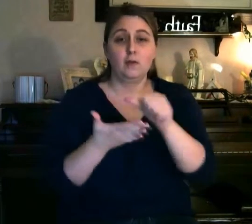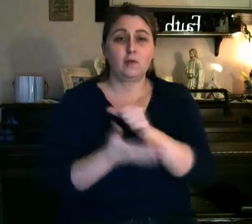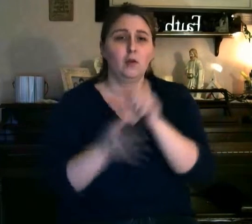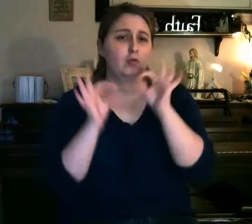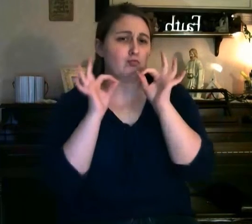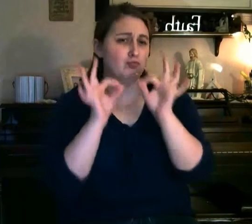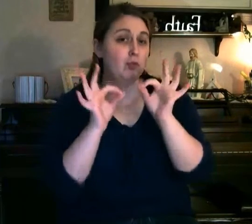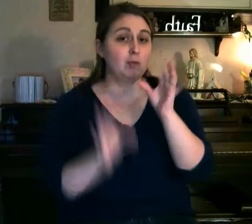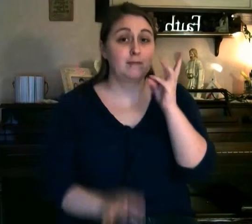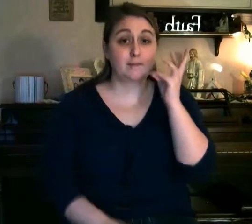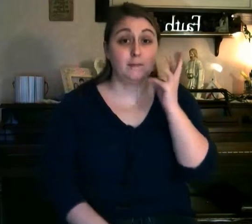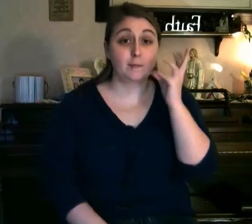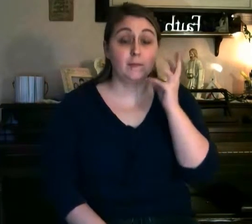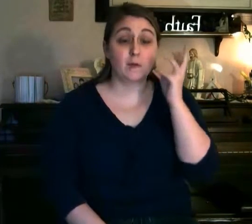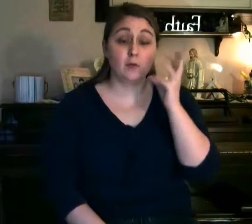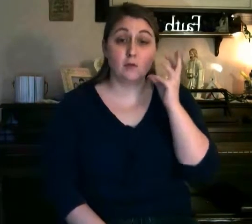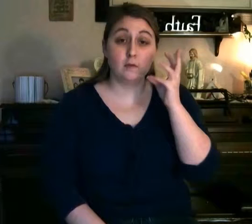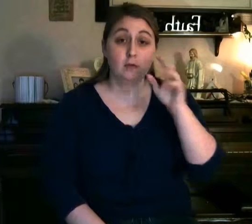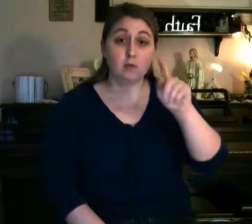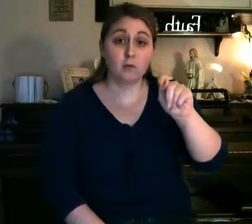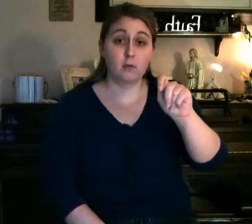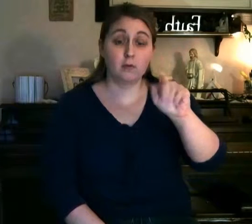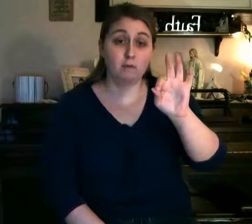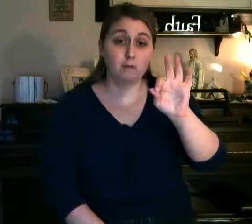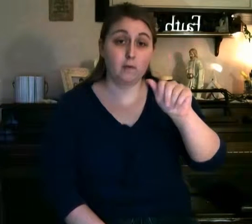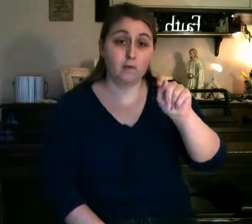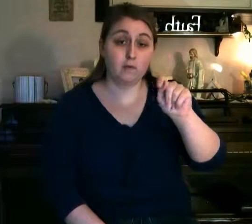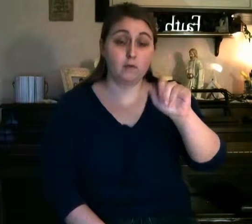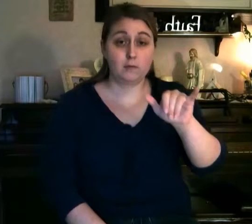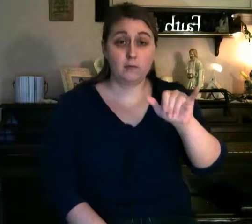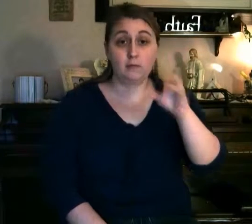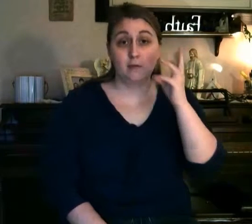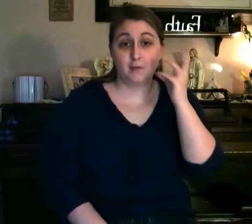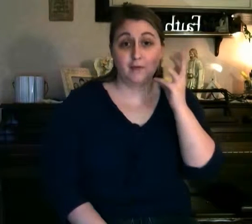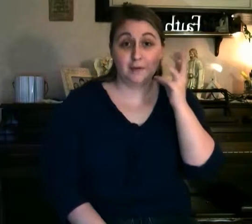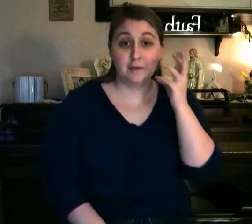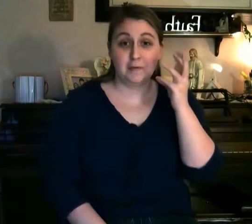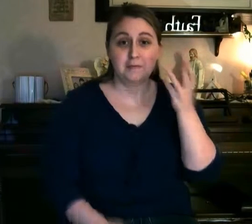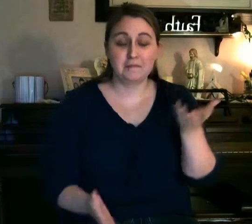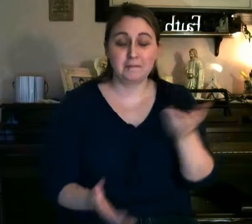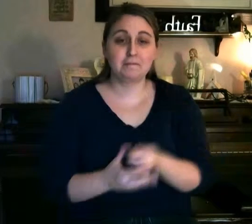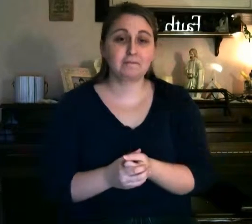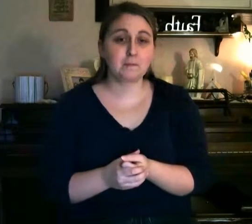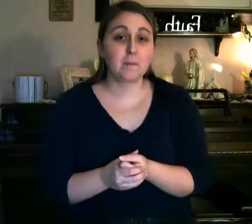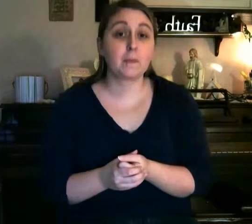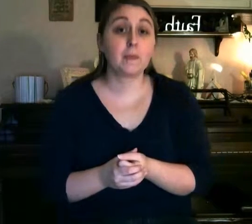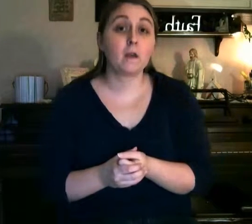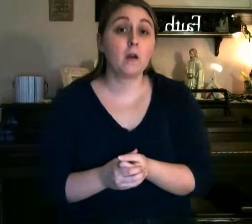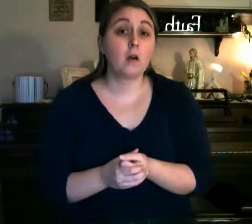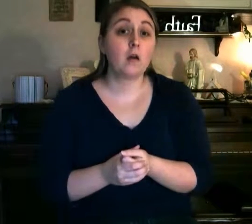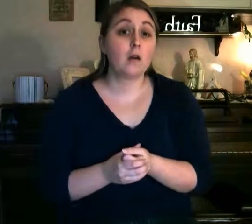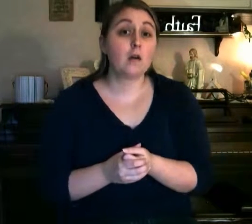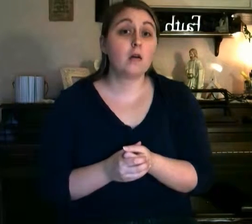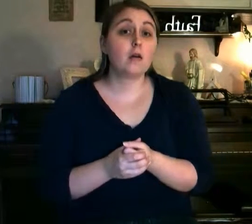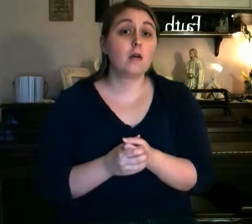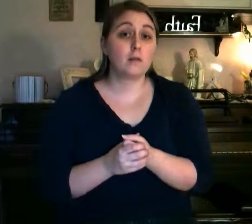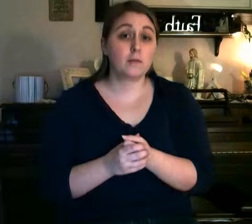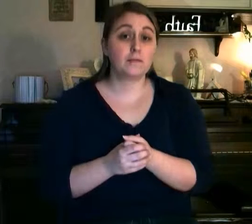fruit. It's actually the fattiest of all the fruits. You probably didn't even think it was a fruit even if you ate one. So, let's say I have